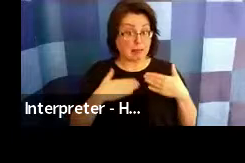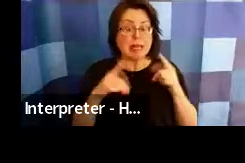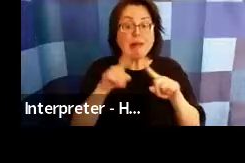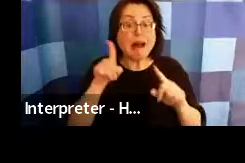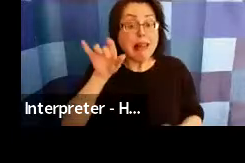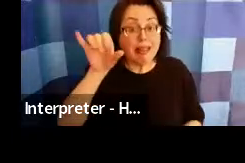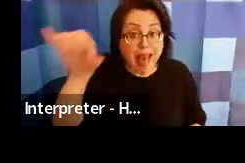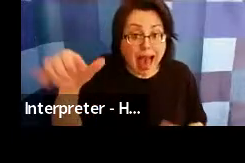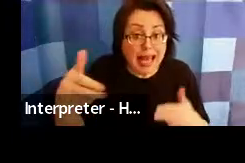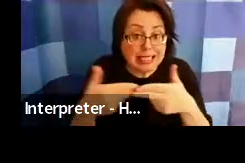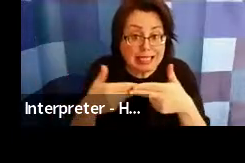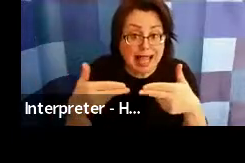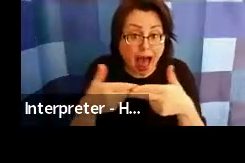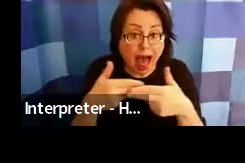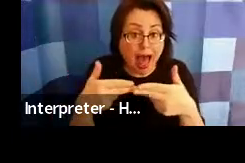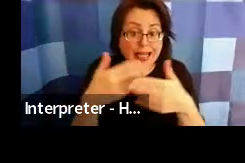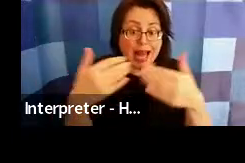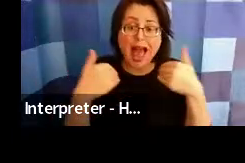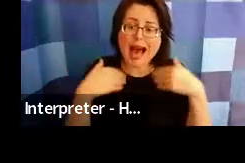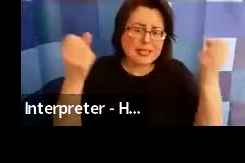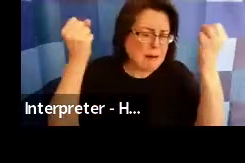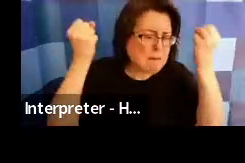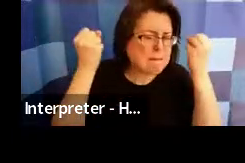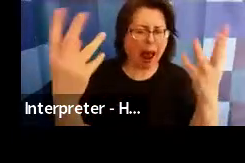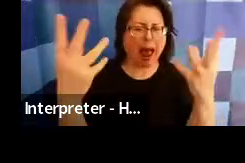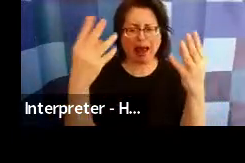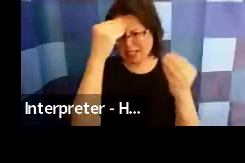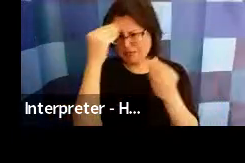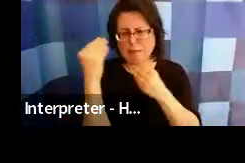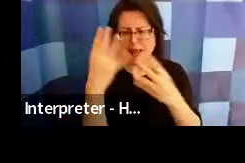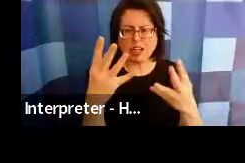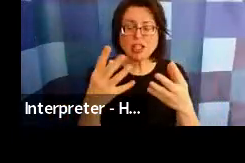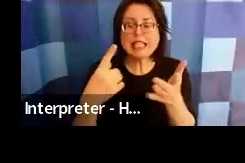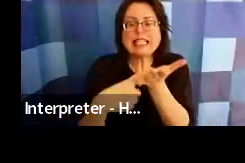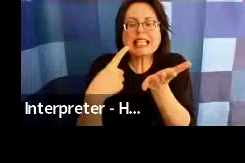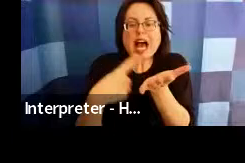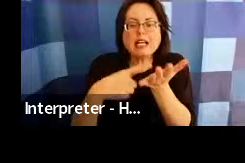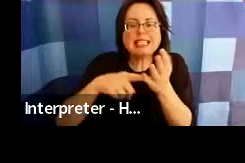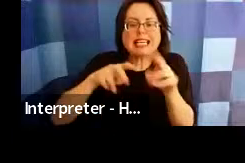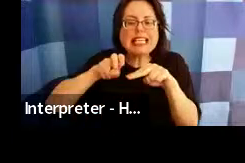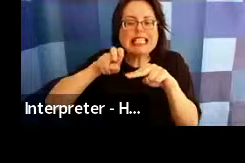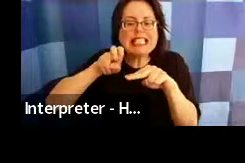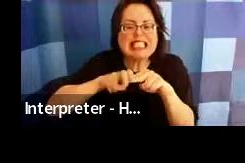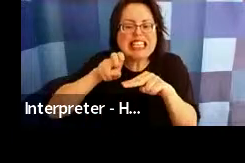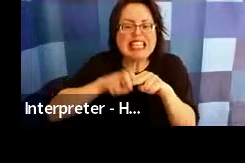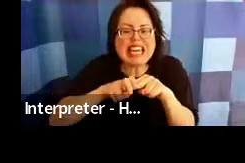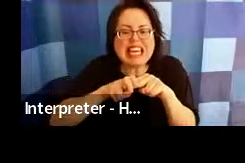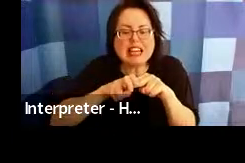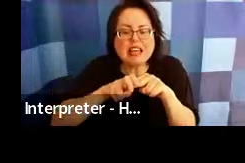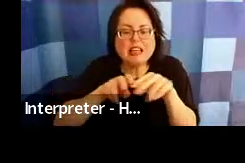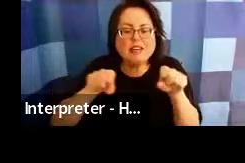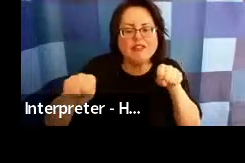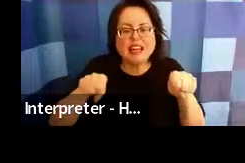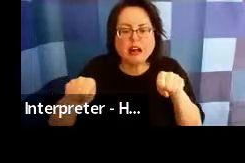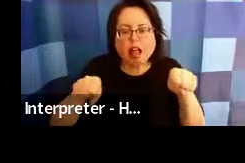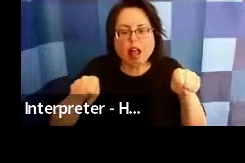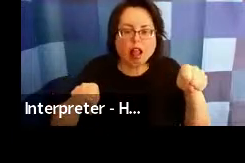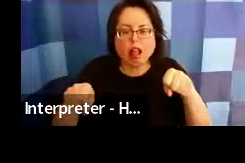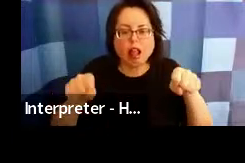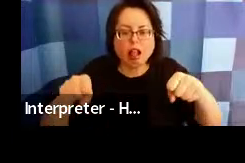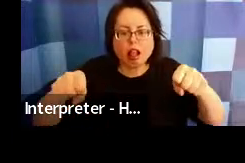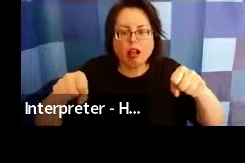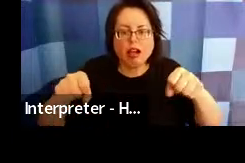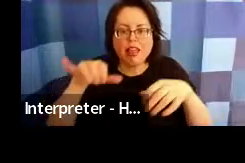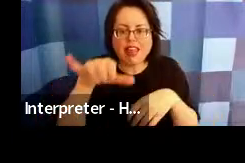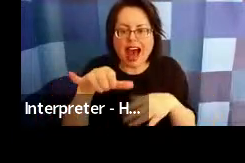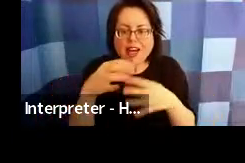slides relative to the question about the seated vehicle option, as well as how the service is managed on the streets. And of course, we